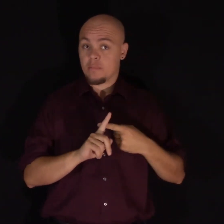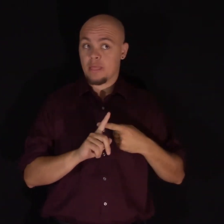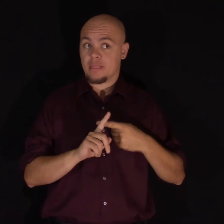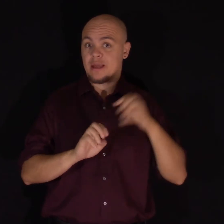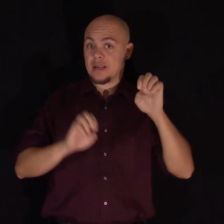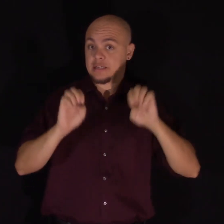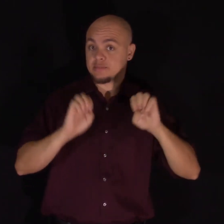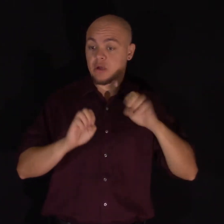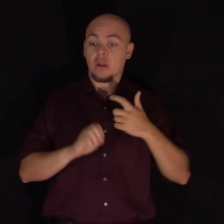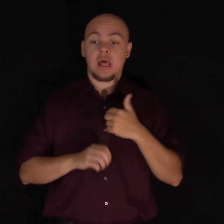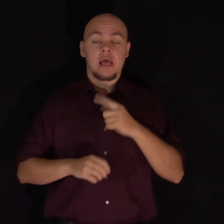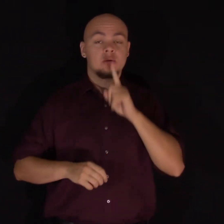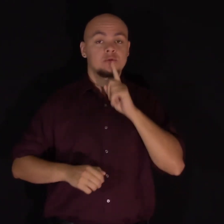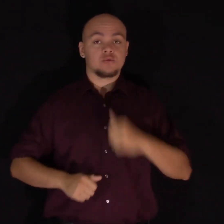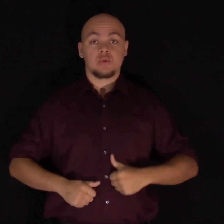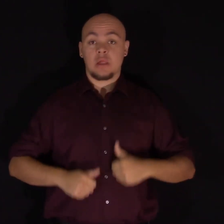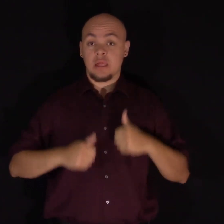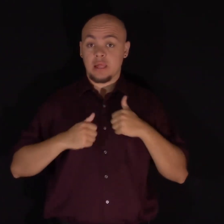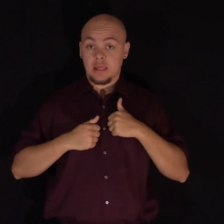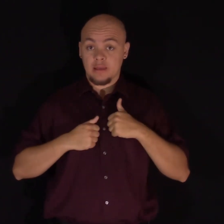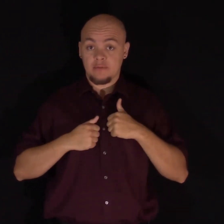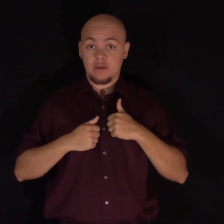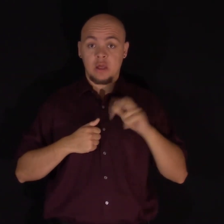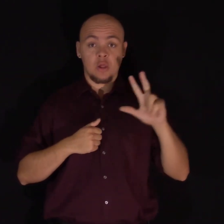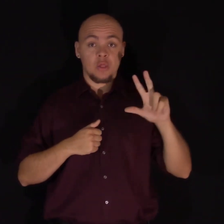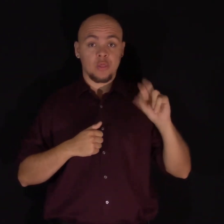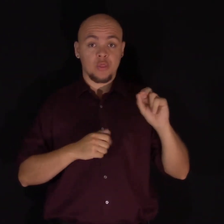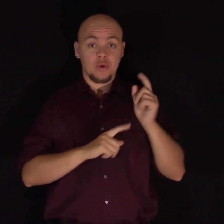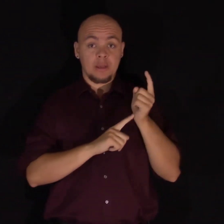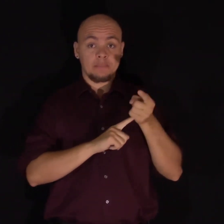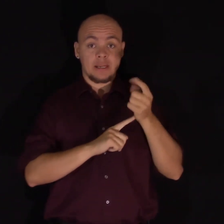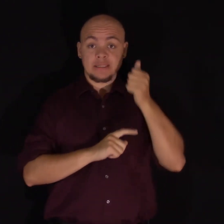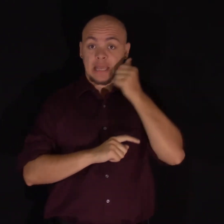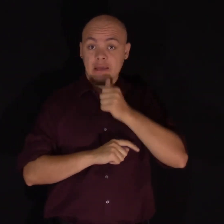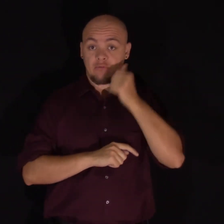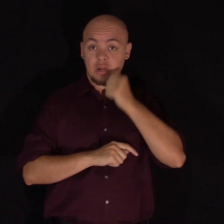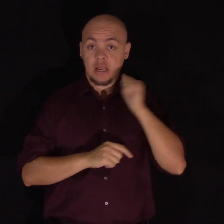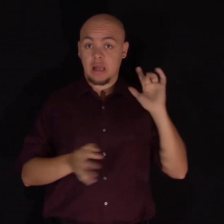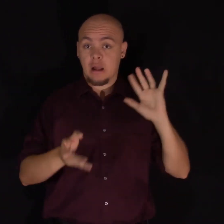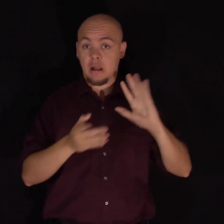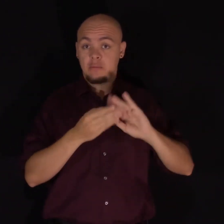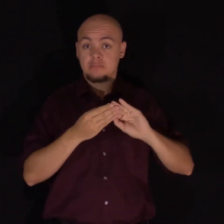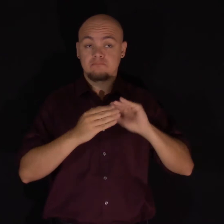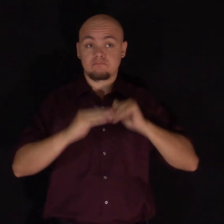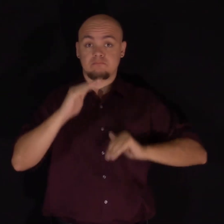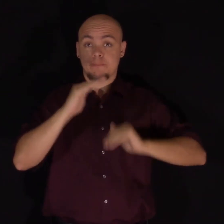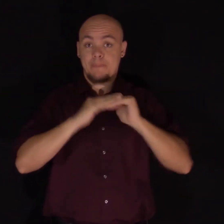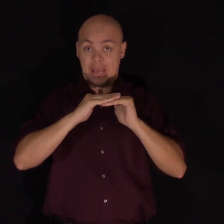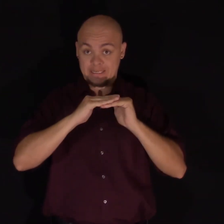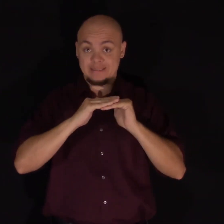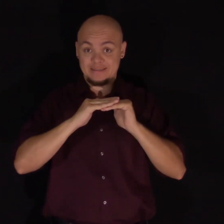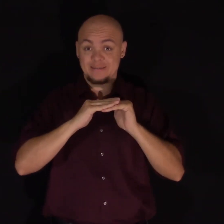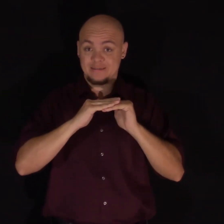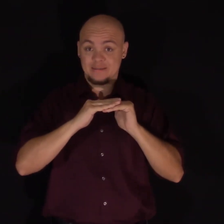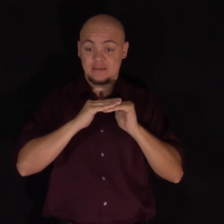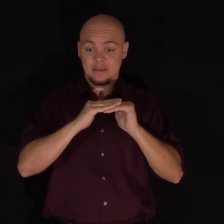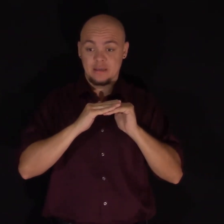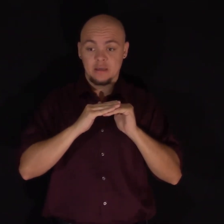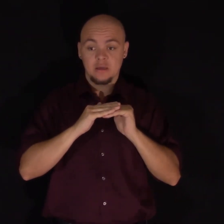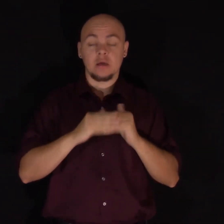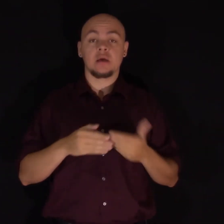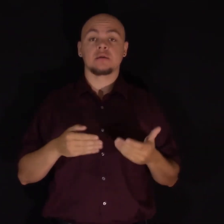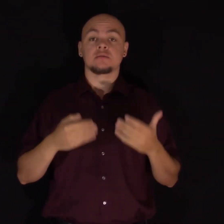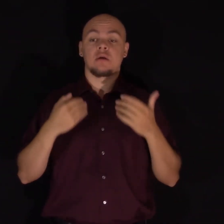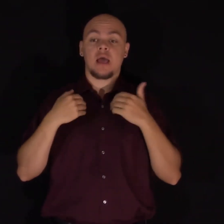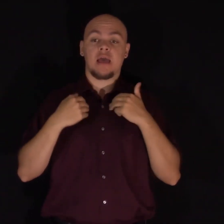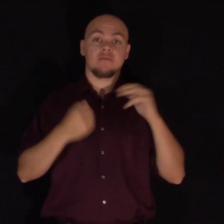I thought I'm going to live on this thing for just 30 minutes every single day at a maximum. And so this is the amount of time I have for